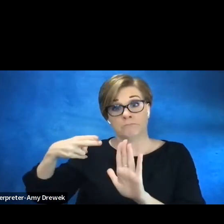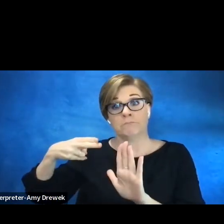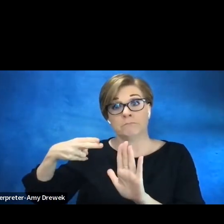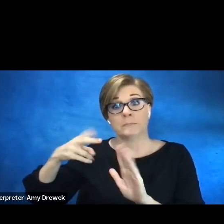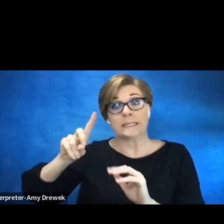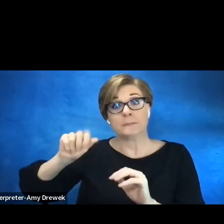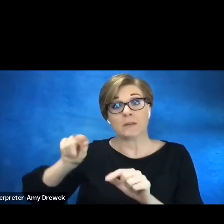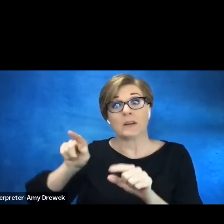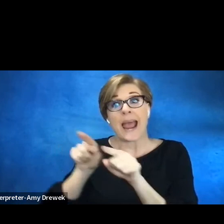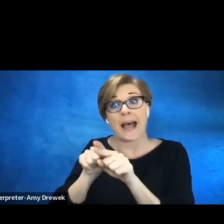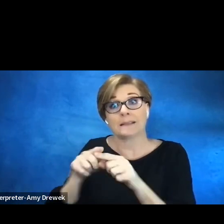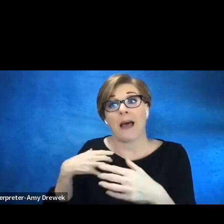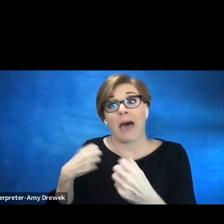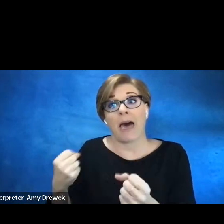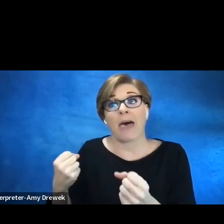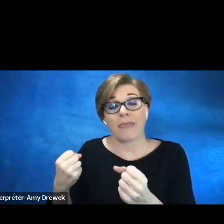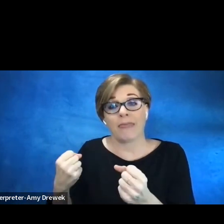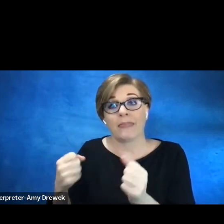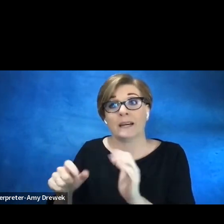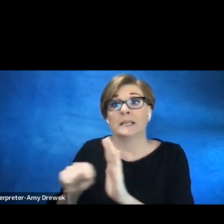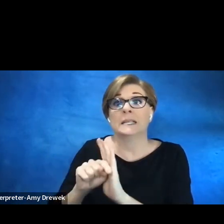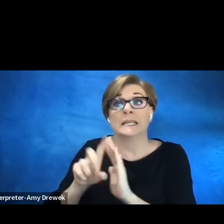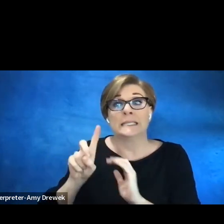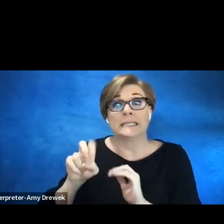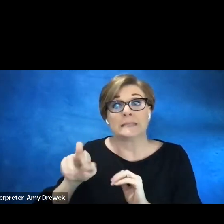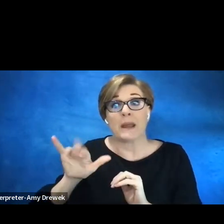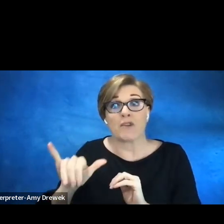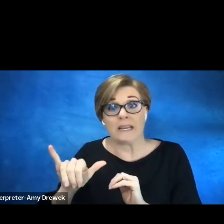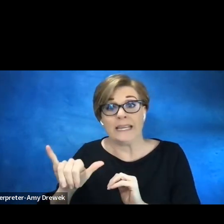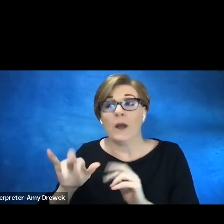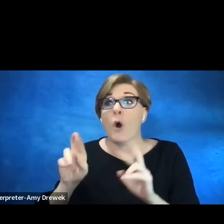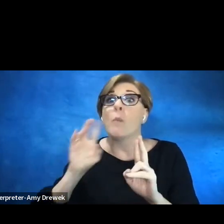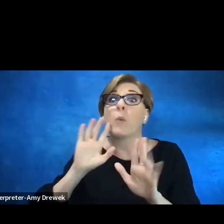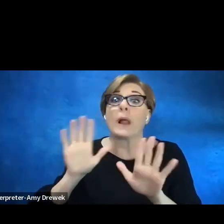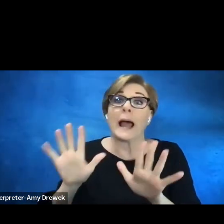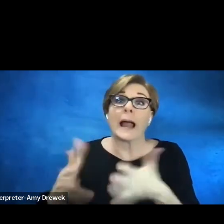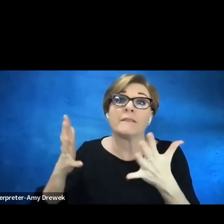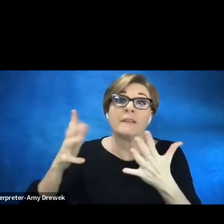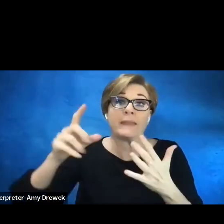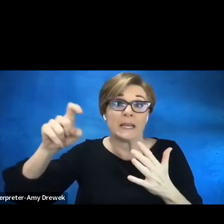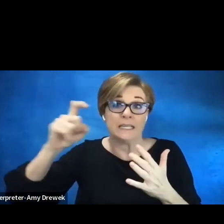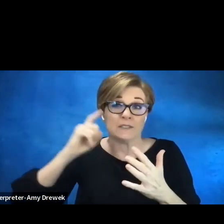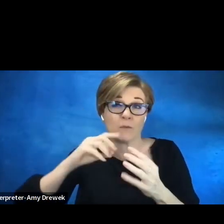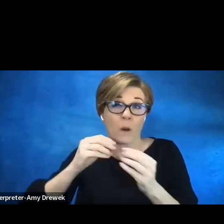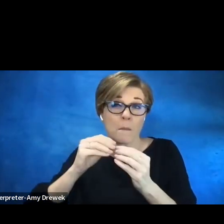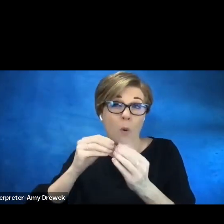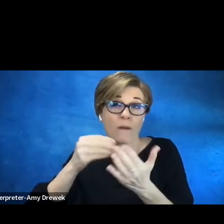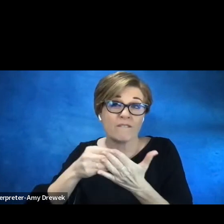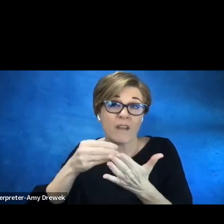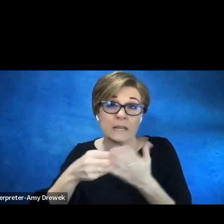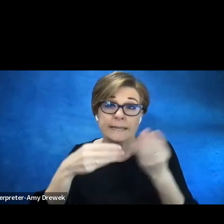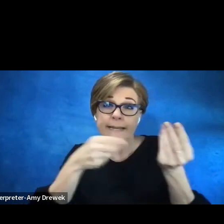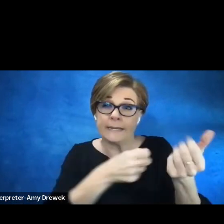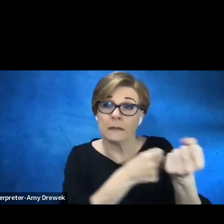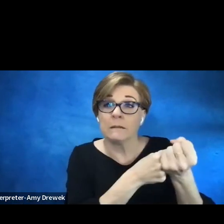our hope is that it will help elevate the need for more funding to go to these issues even beyond